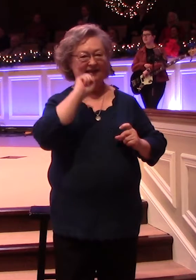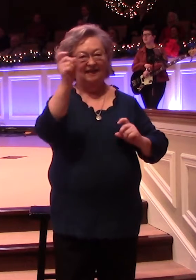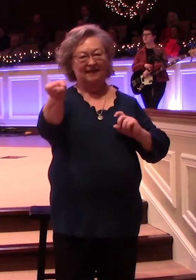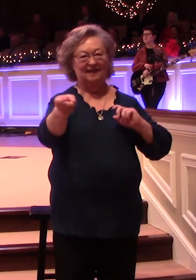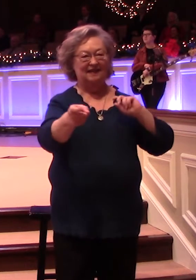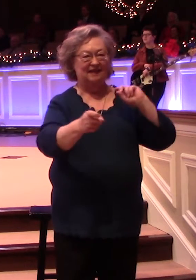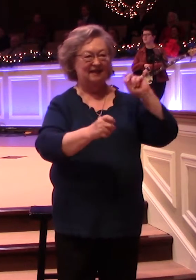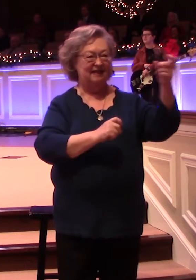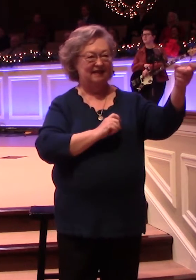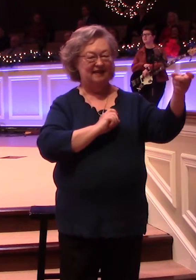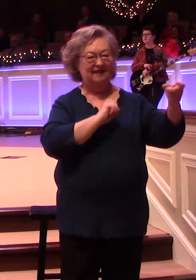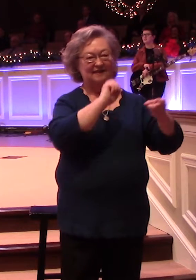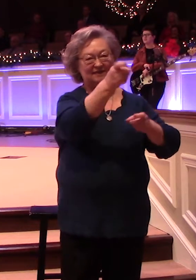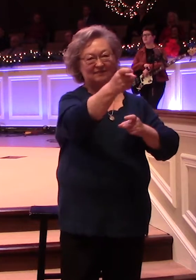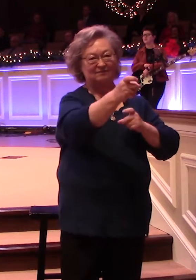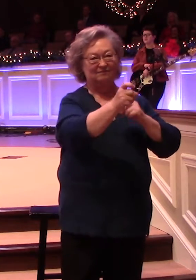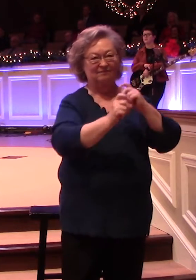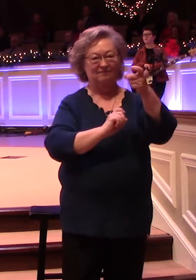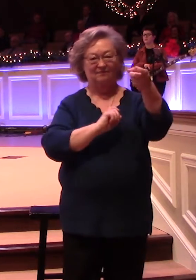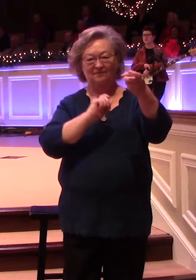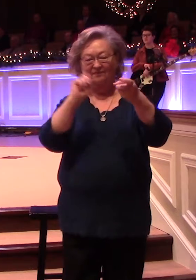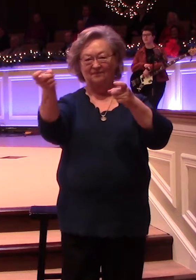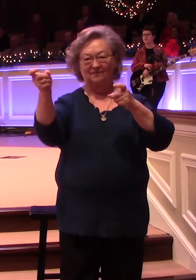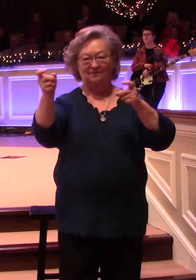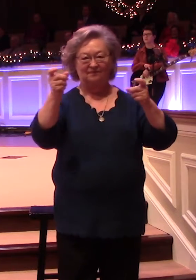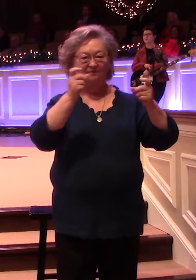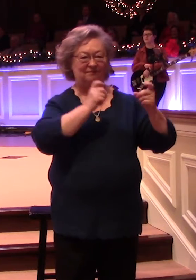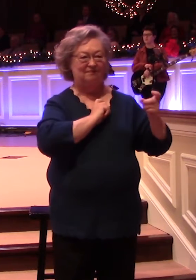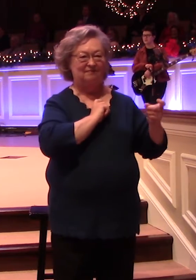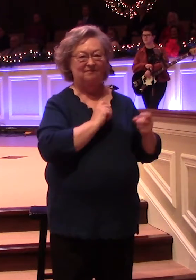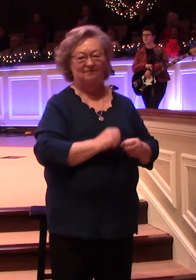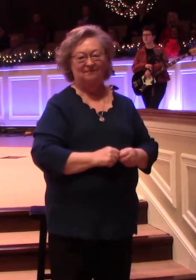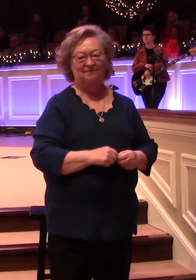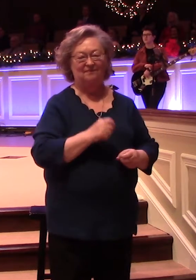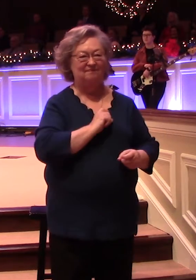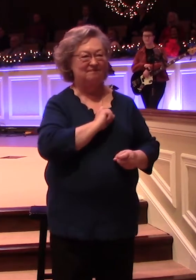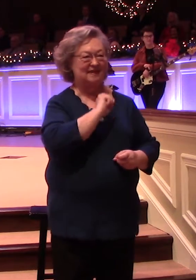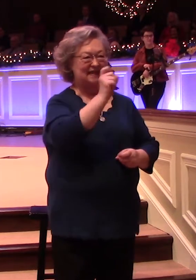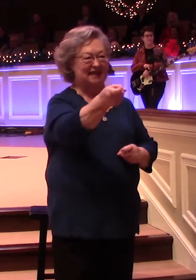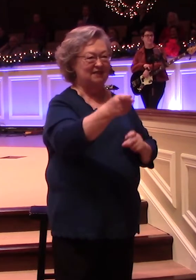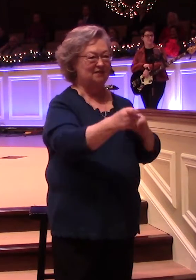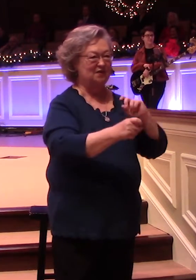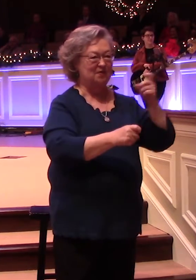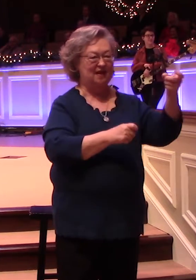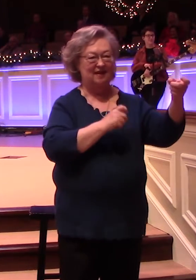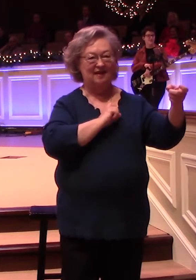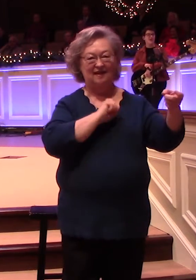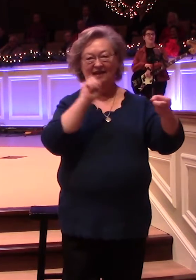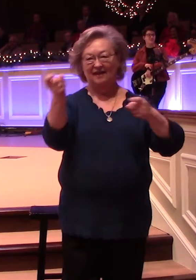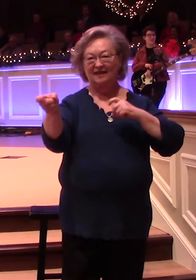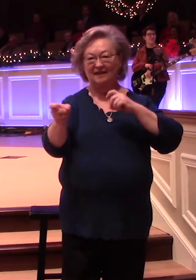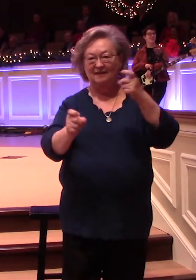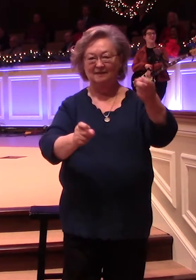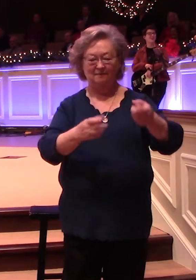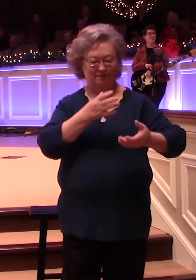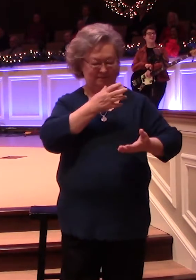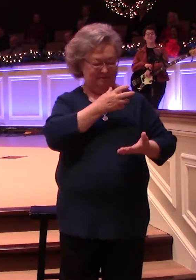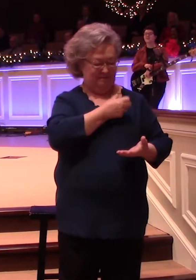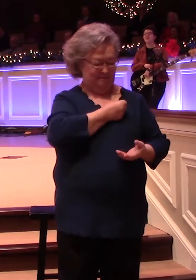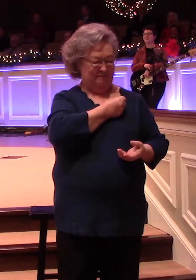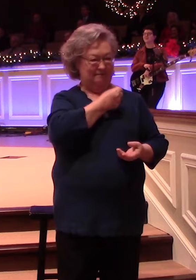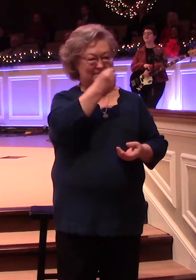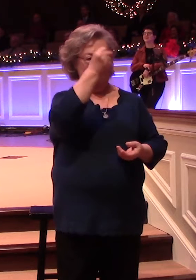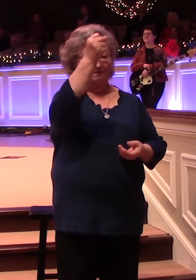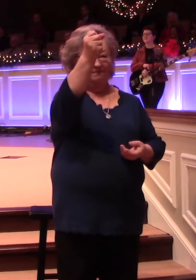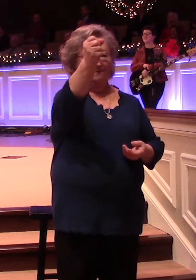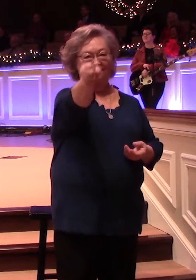Give it away. You gotta give it and give it away. Hey, yeah.